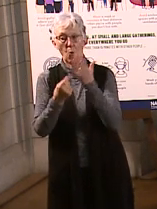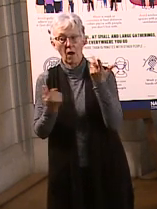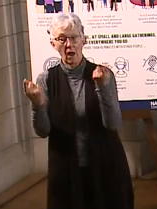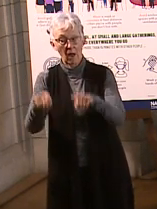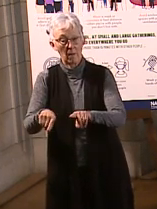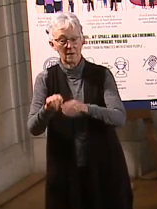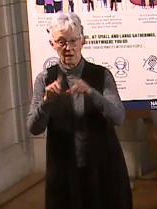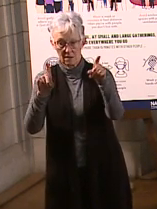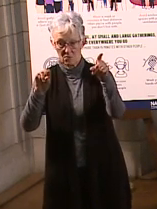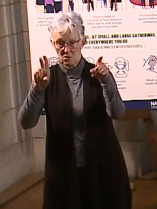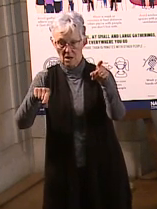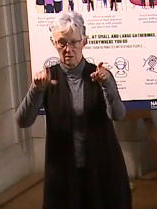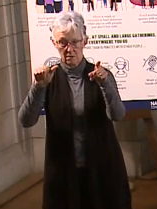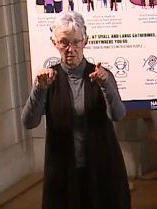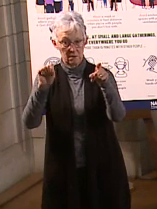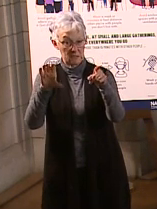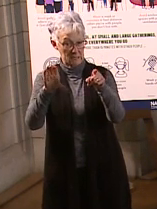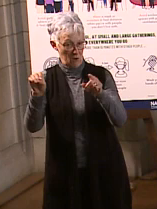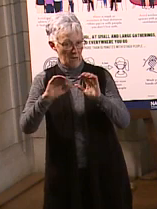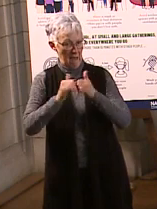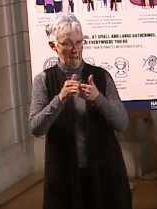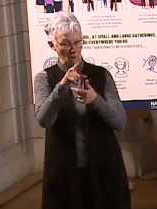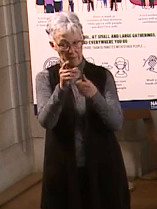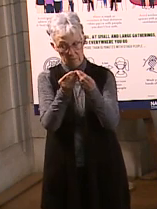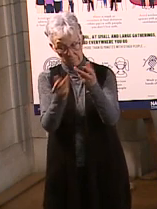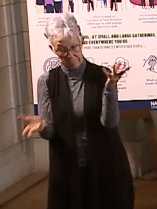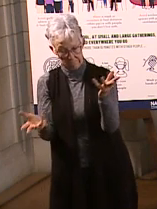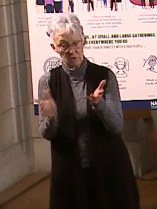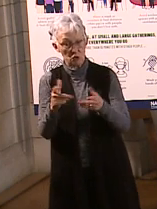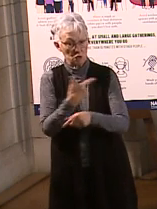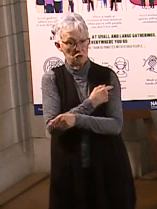All right, so next is